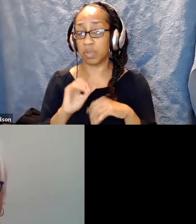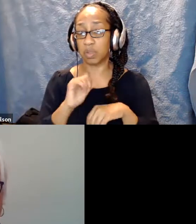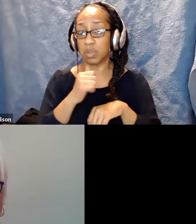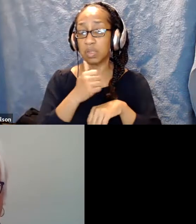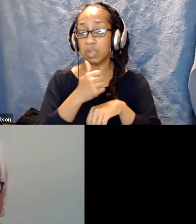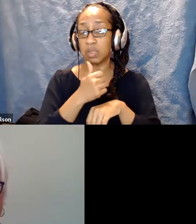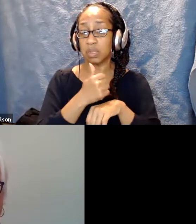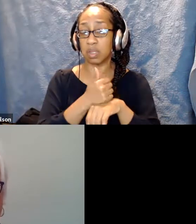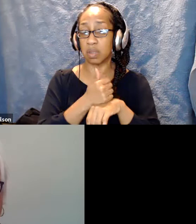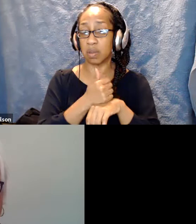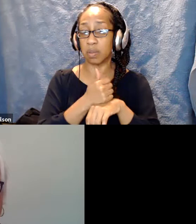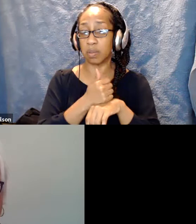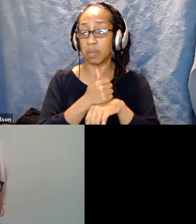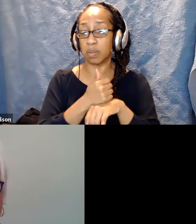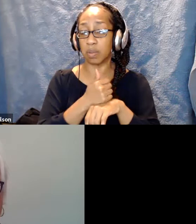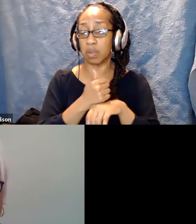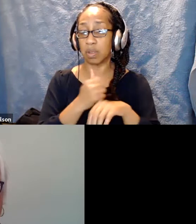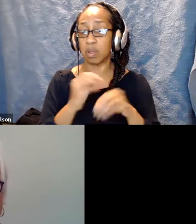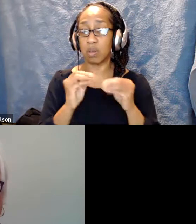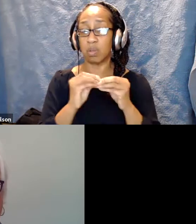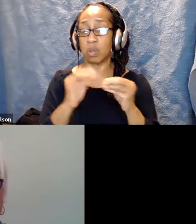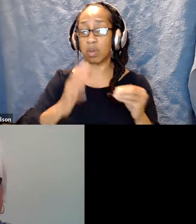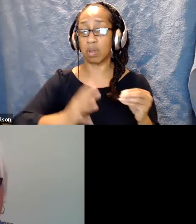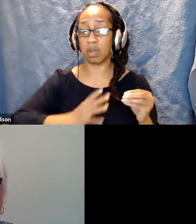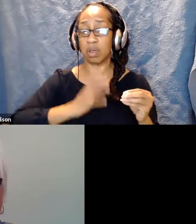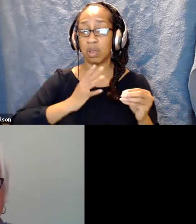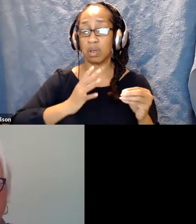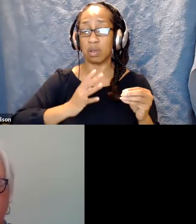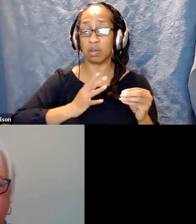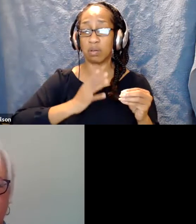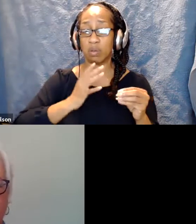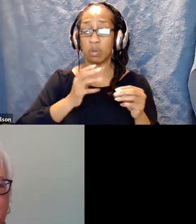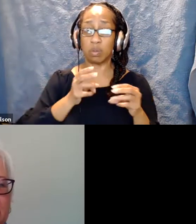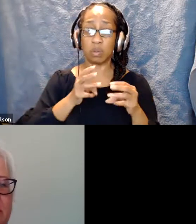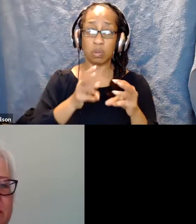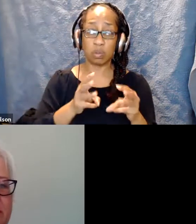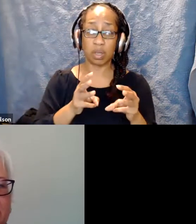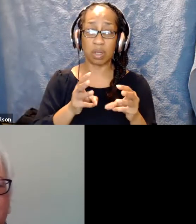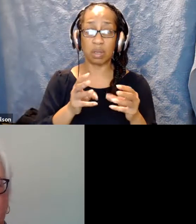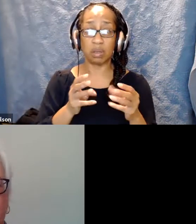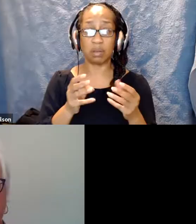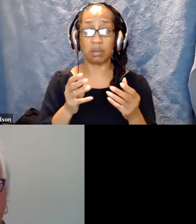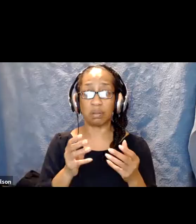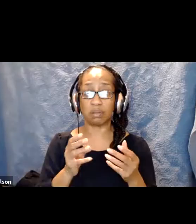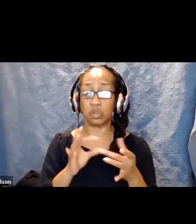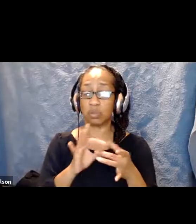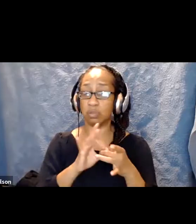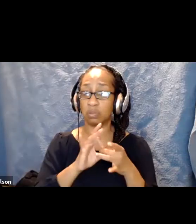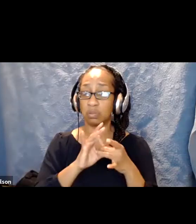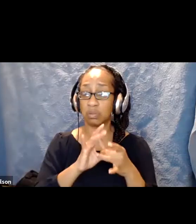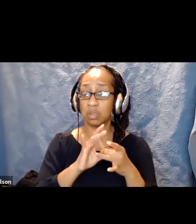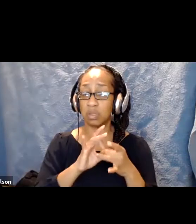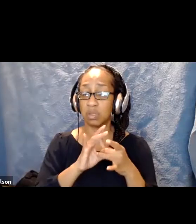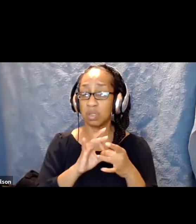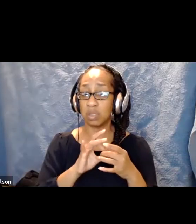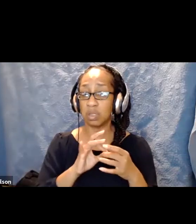perhaps more formal mechanisms memorializing these relationships, whether they be through memoranda